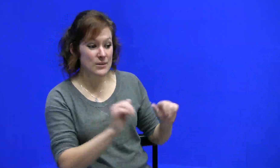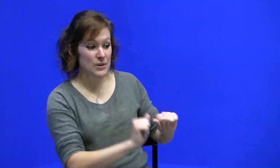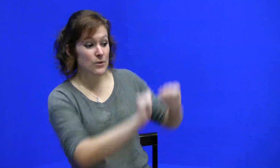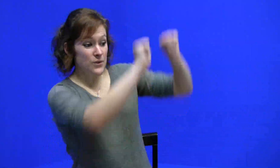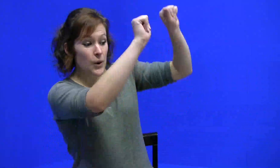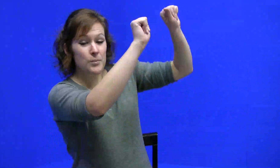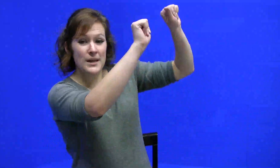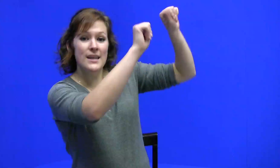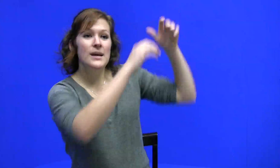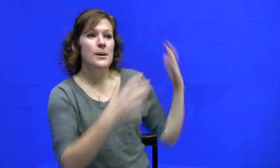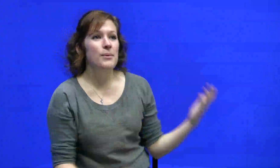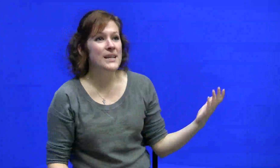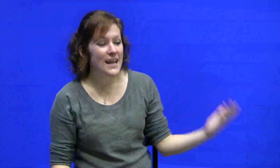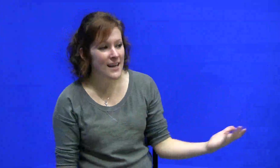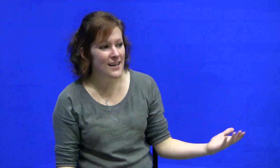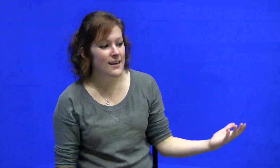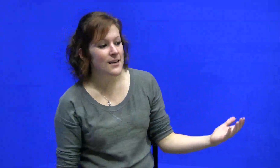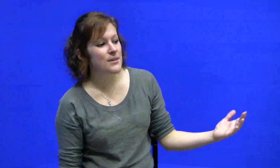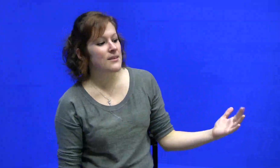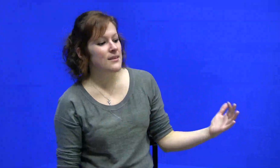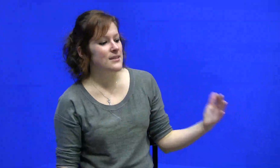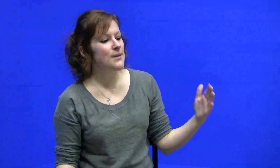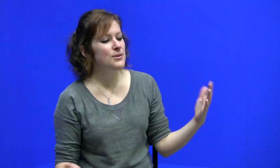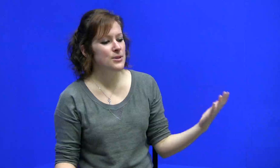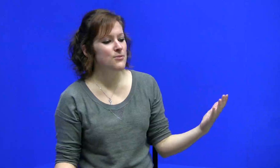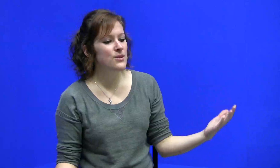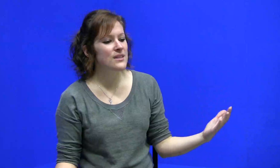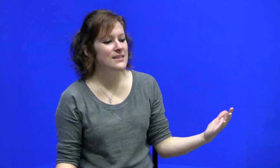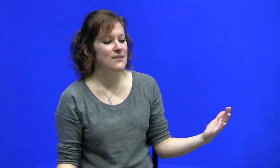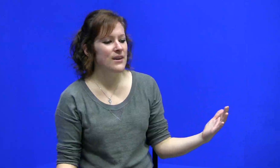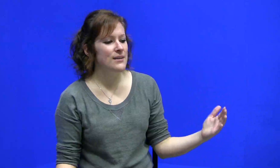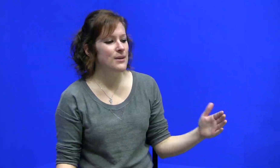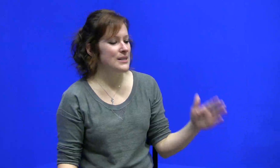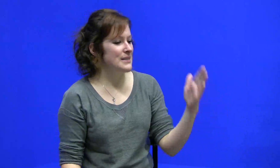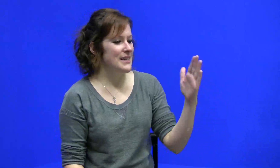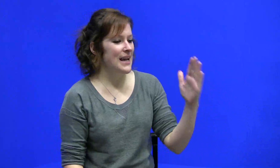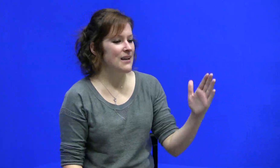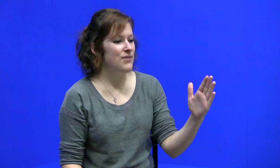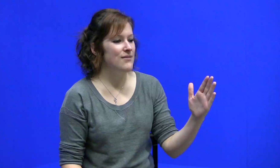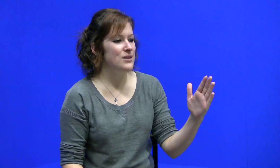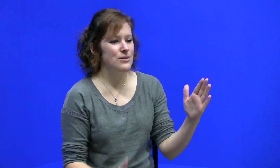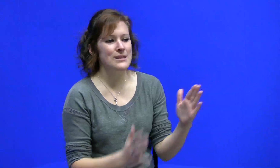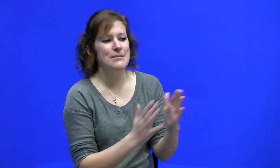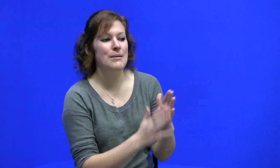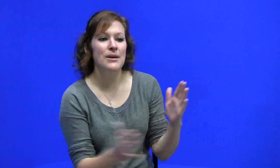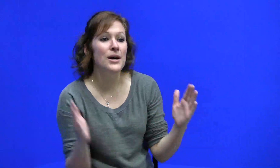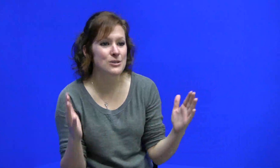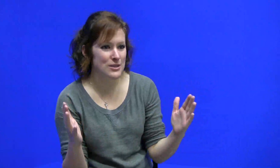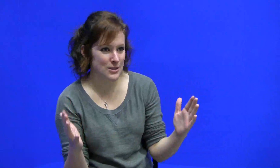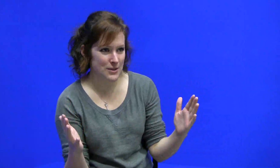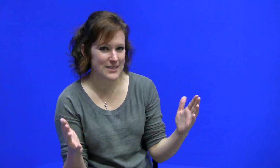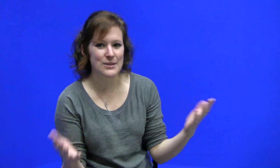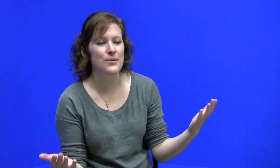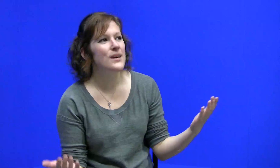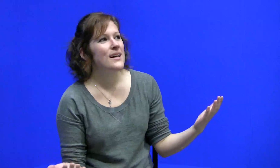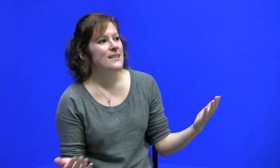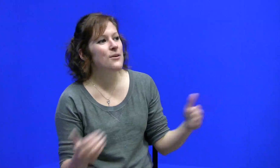window is open. But in Haiti, I mean, the temperature really doesn't vary much. It's like 85 degrees to maybe 100 degrees. So they don't